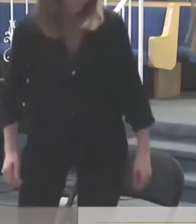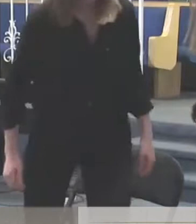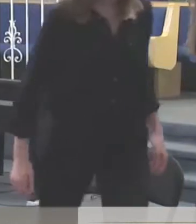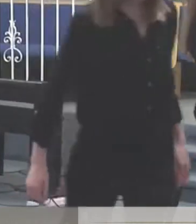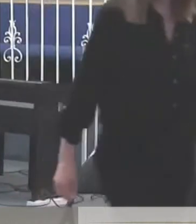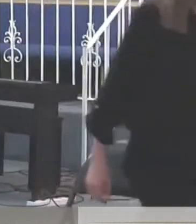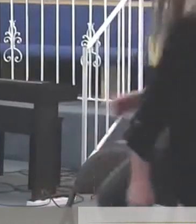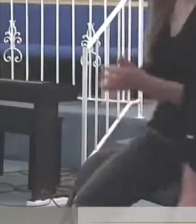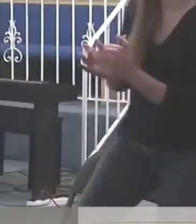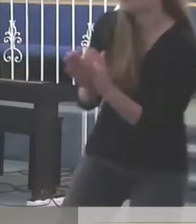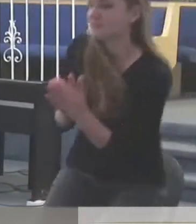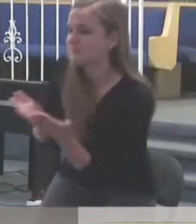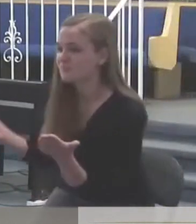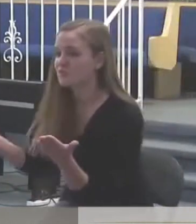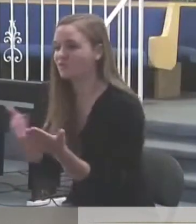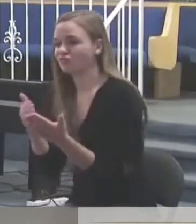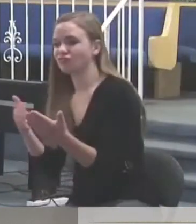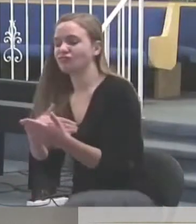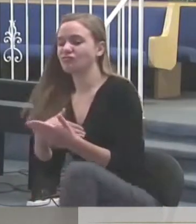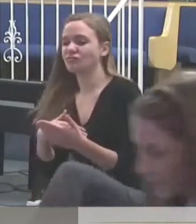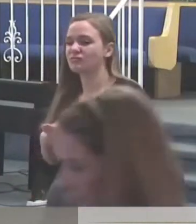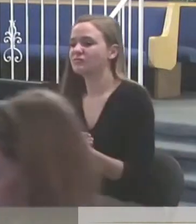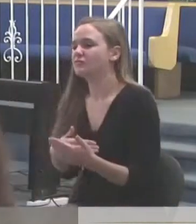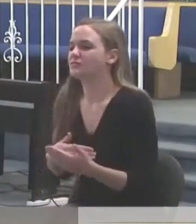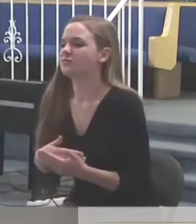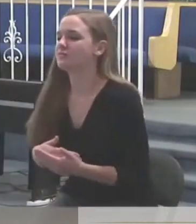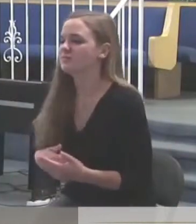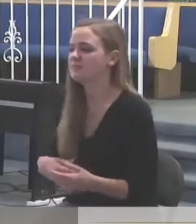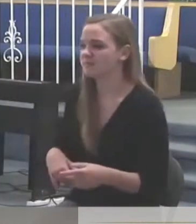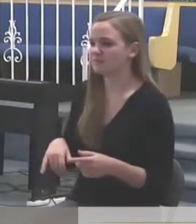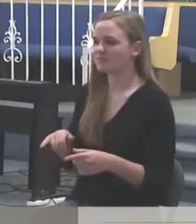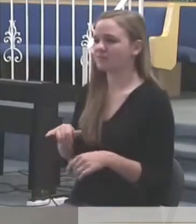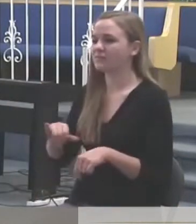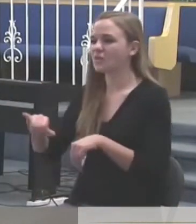Don't anoint your head with oil so that you can have a good day at work.